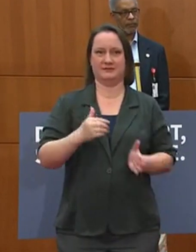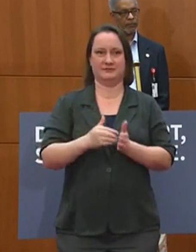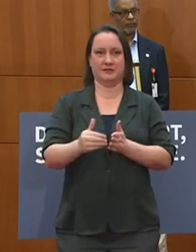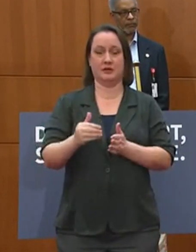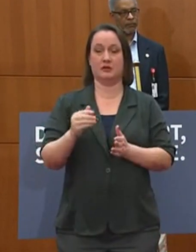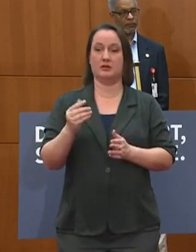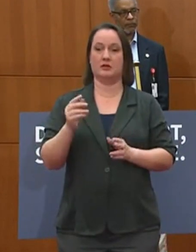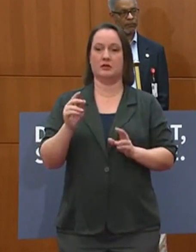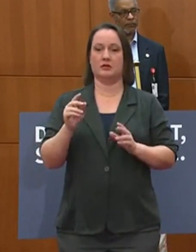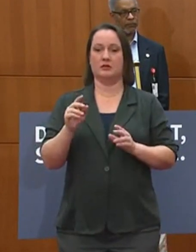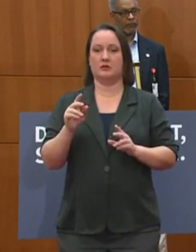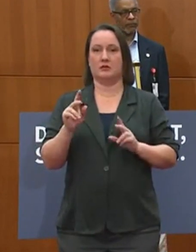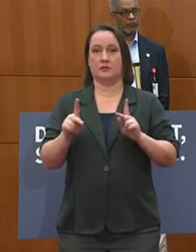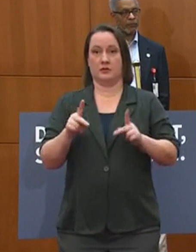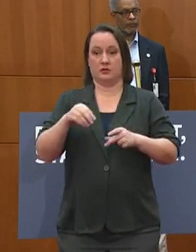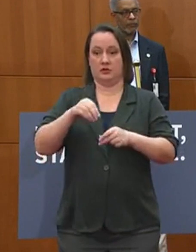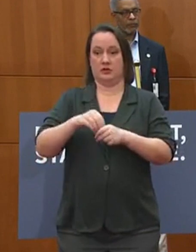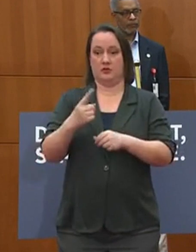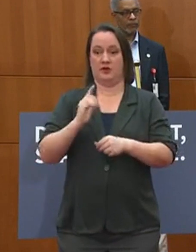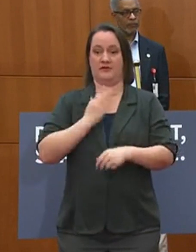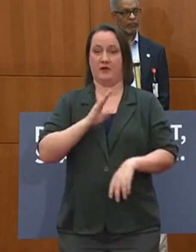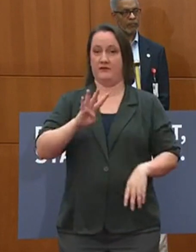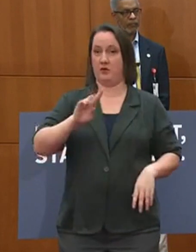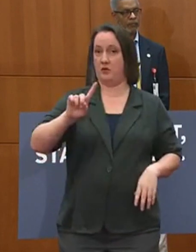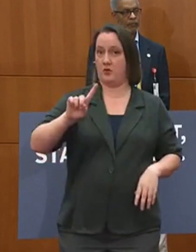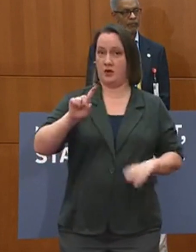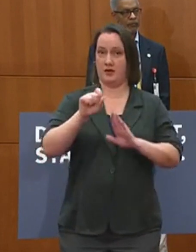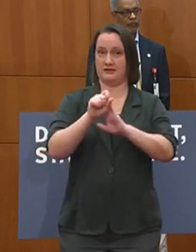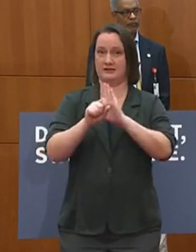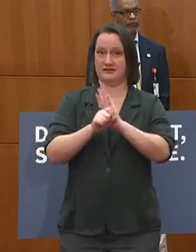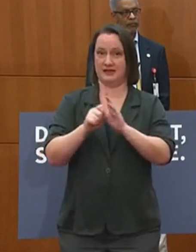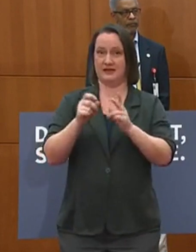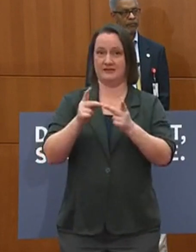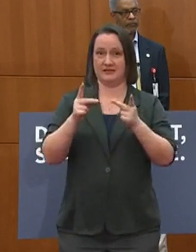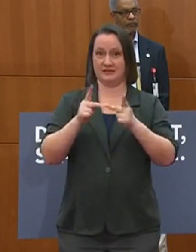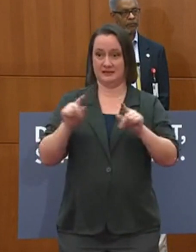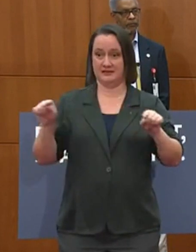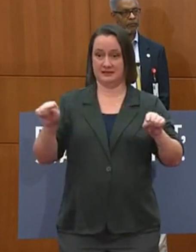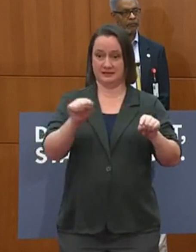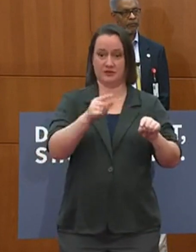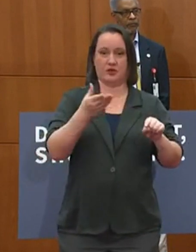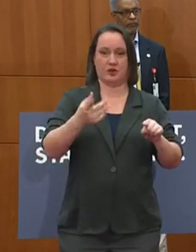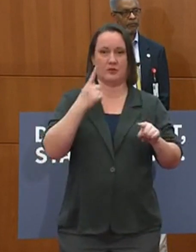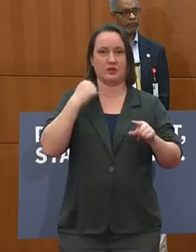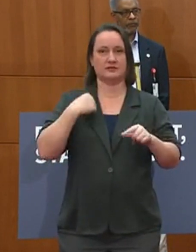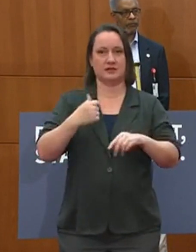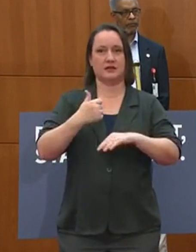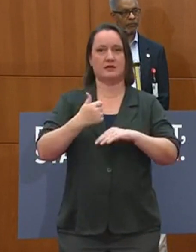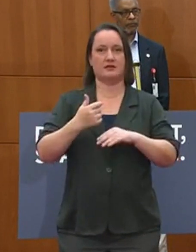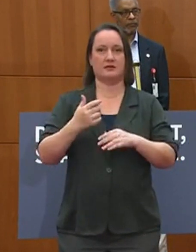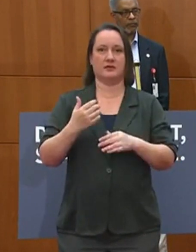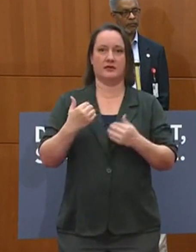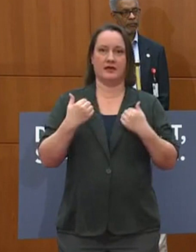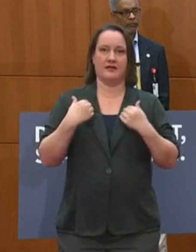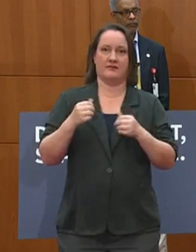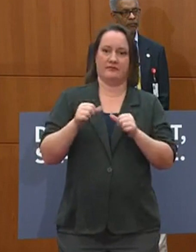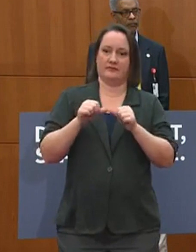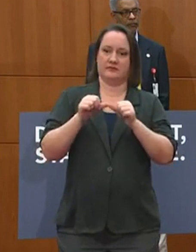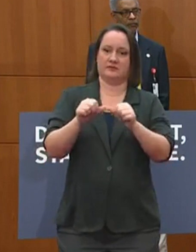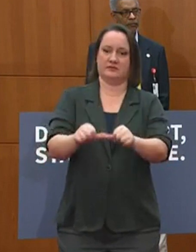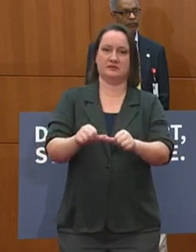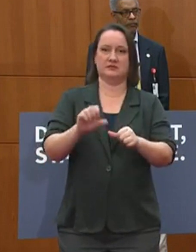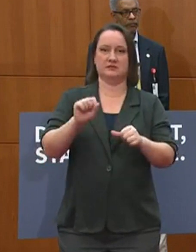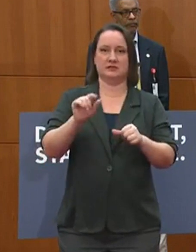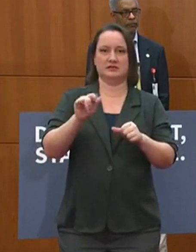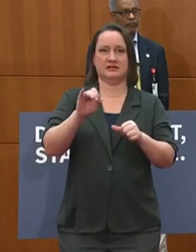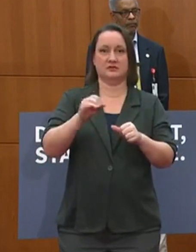our 41 state facilities are there because they received a sentence of more than 2 years.